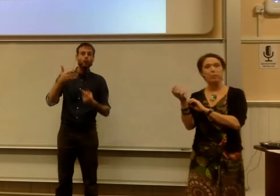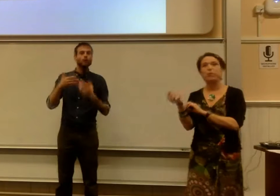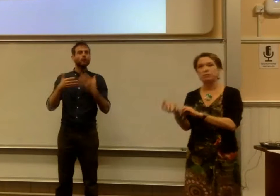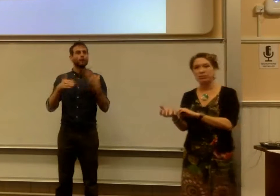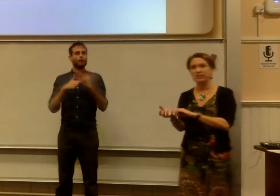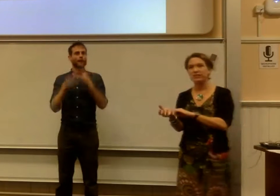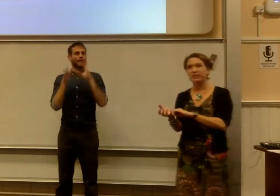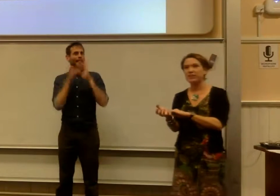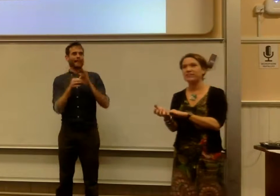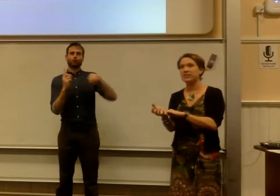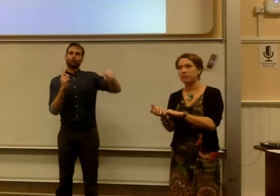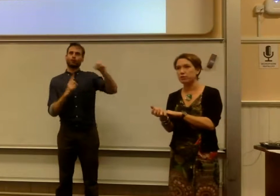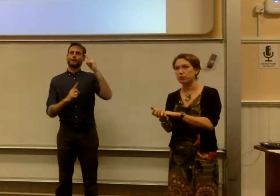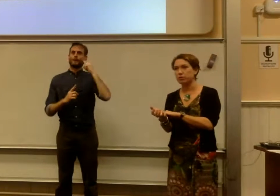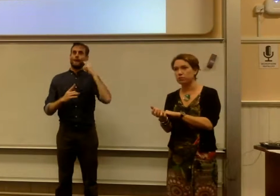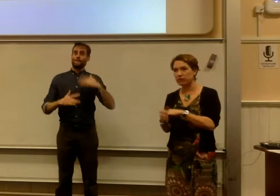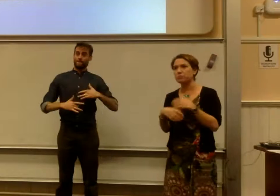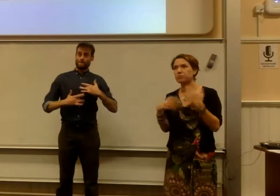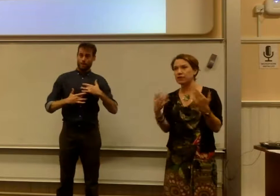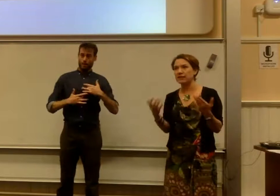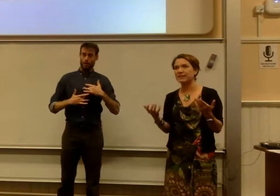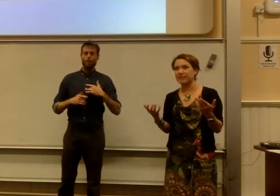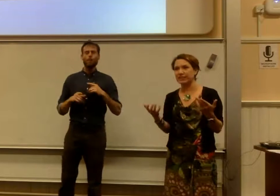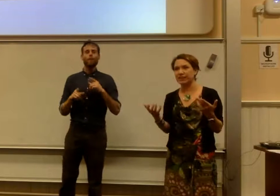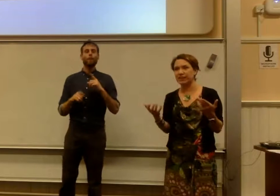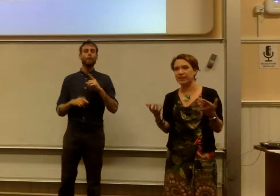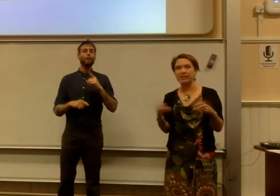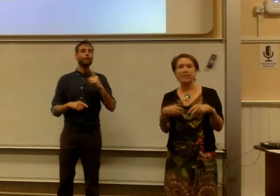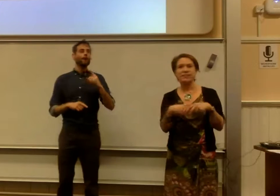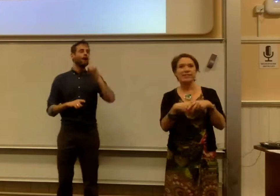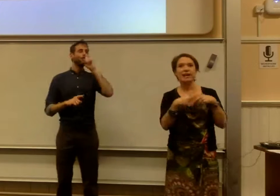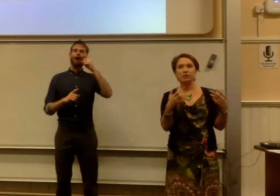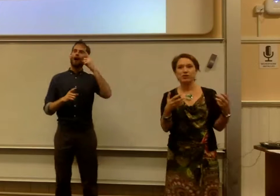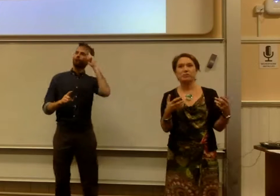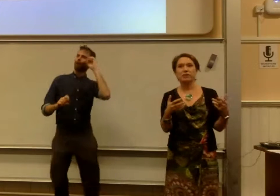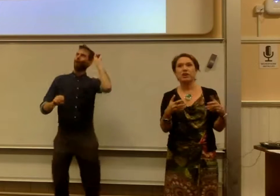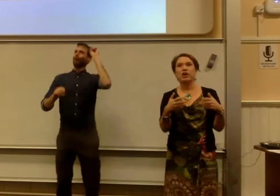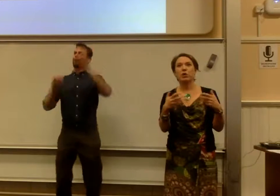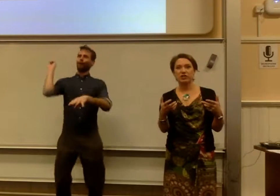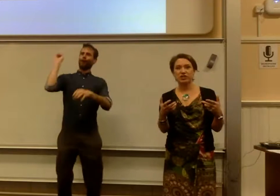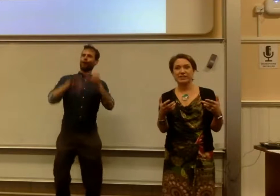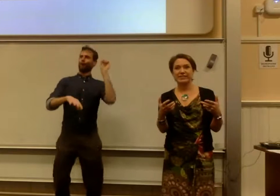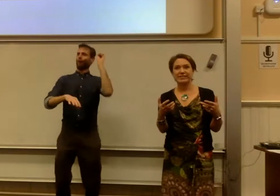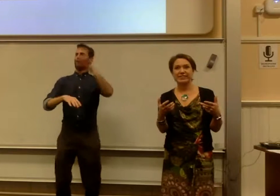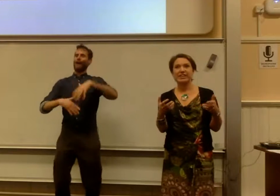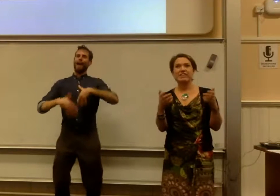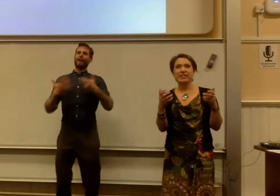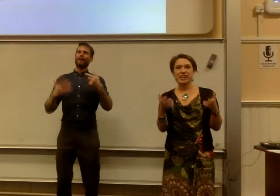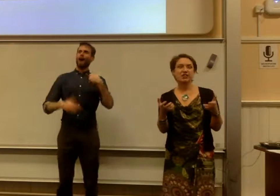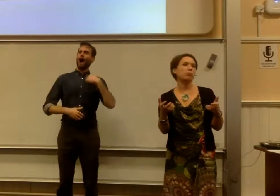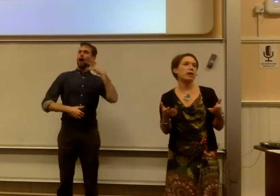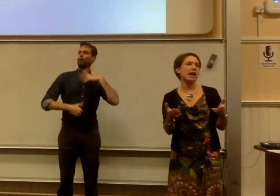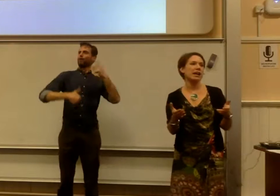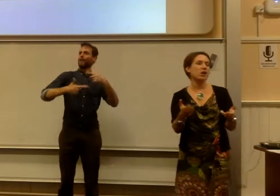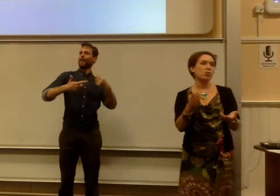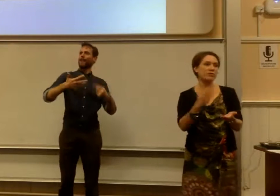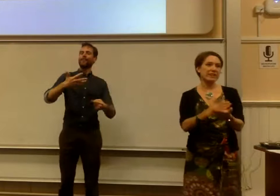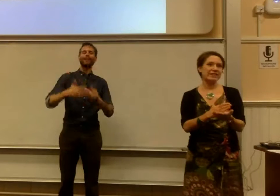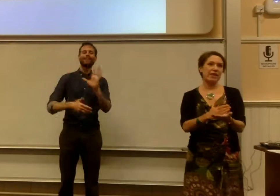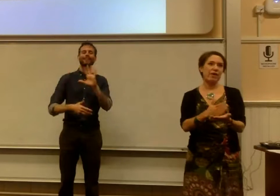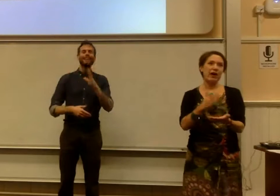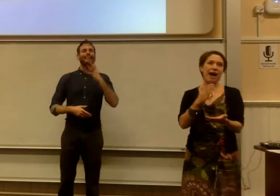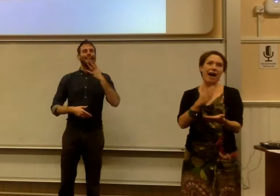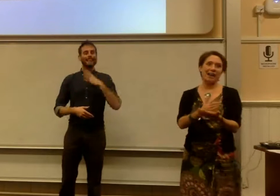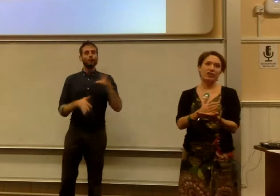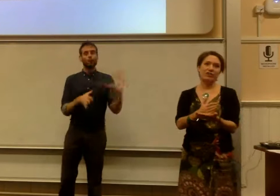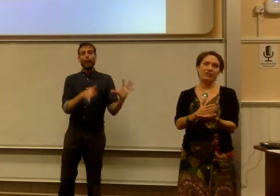and what the public bodies feel is deliverable. We have to be realistic here. This cannot just be a wish list. The national plan will